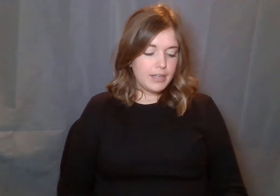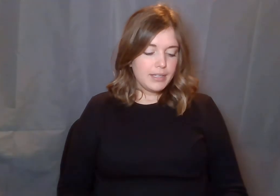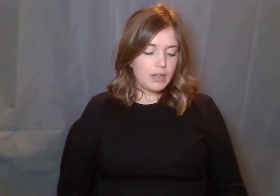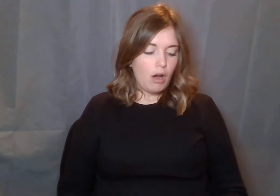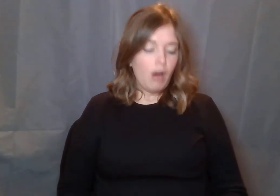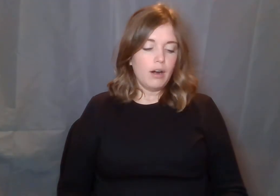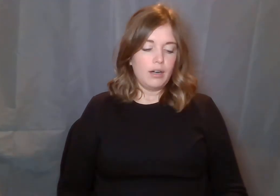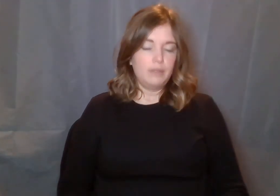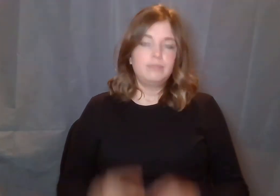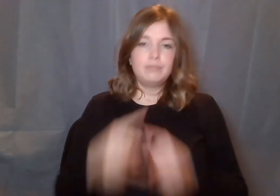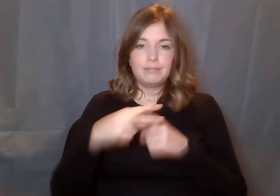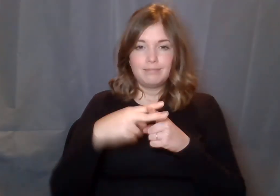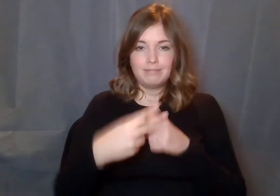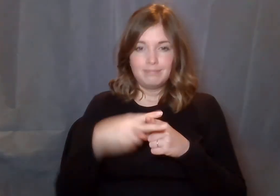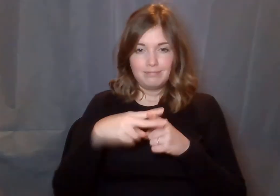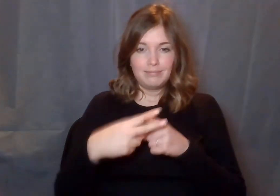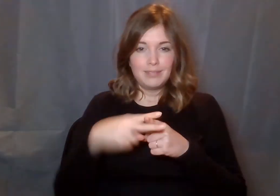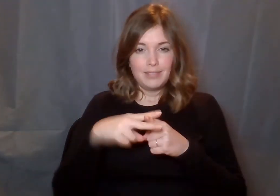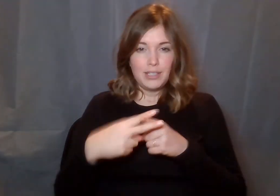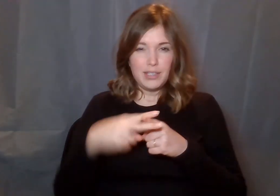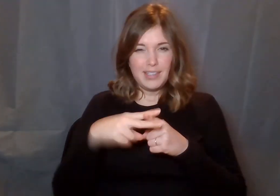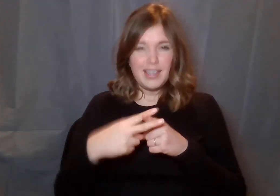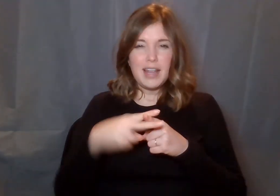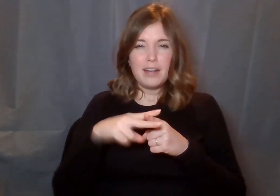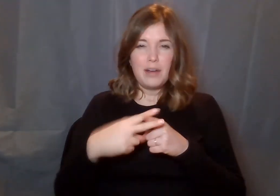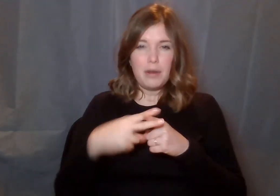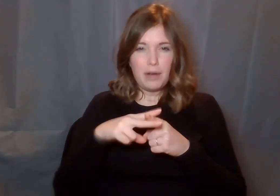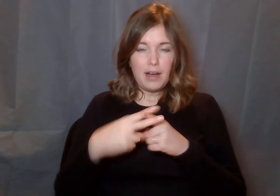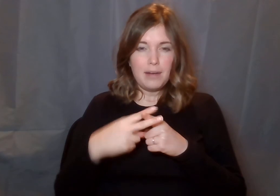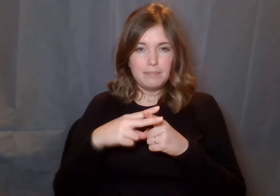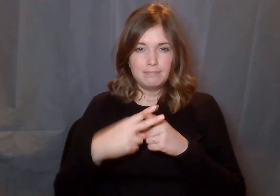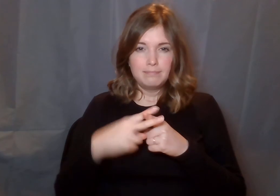fix car. So this is like